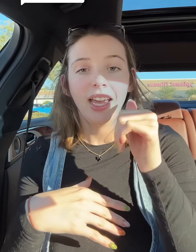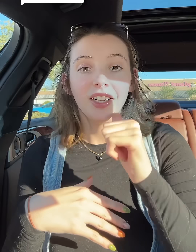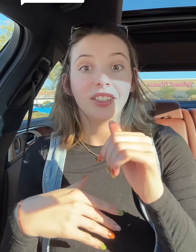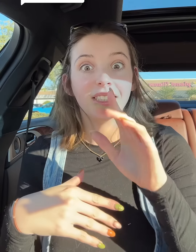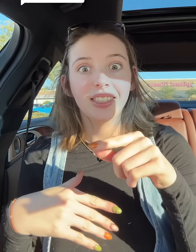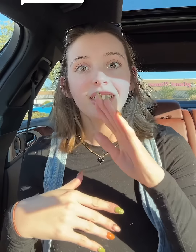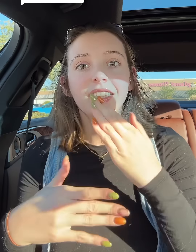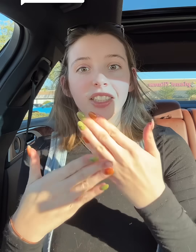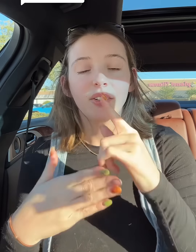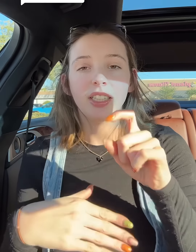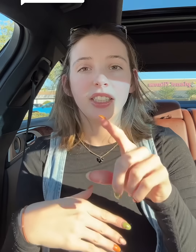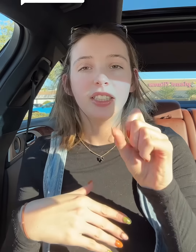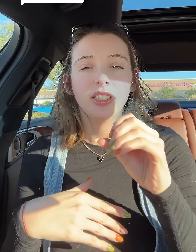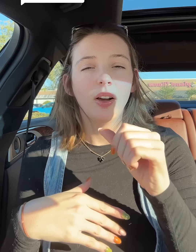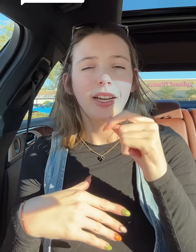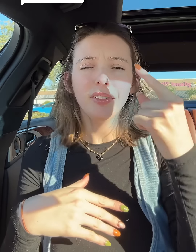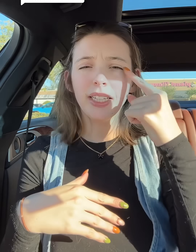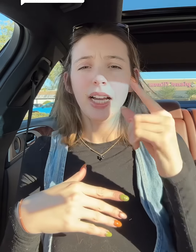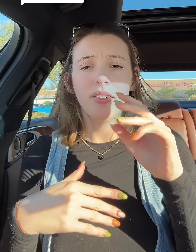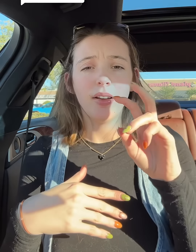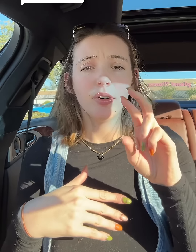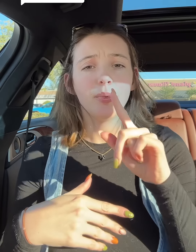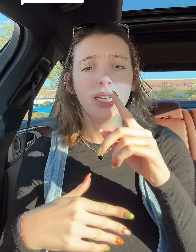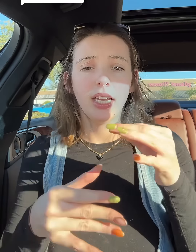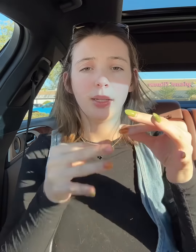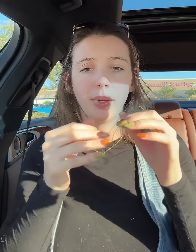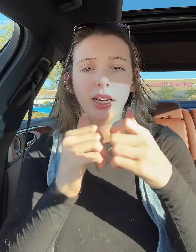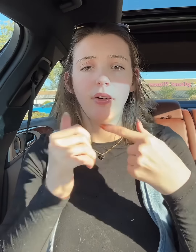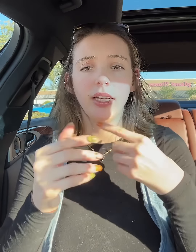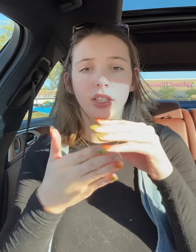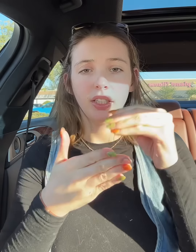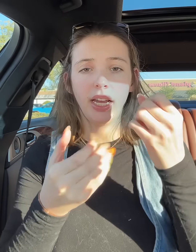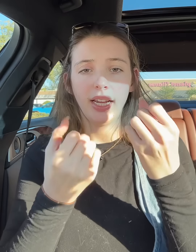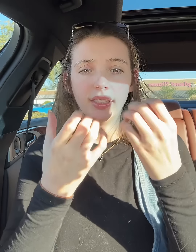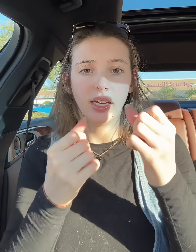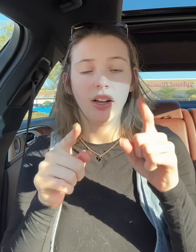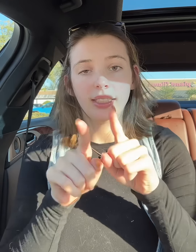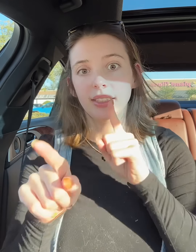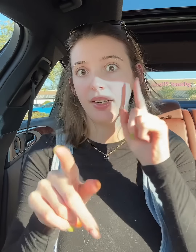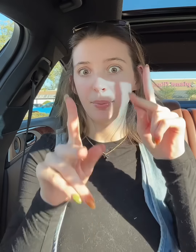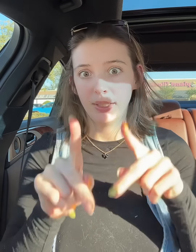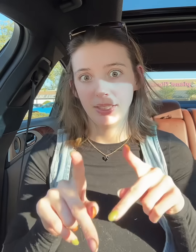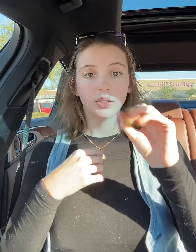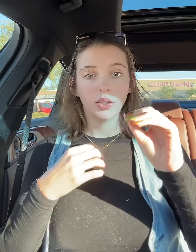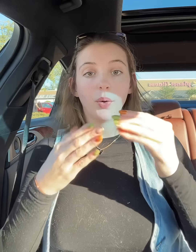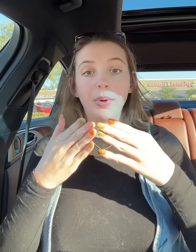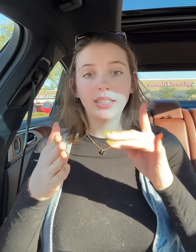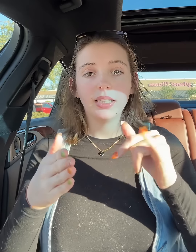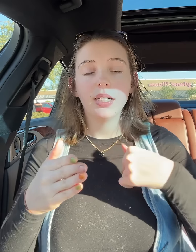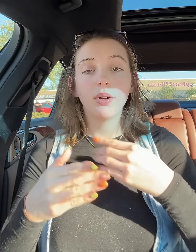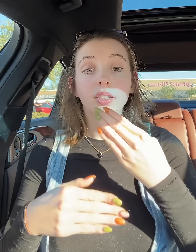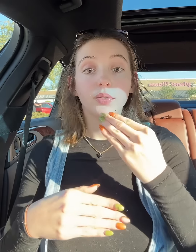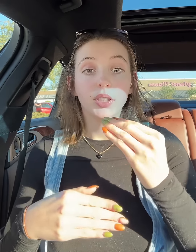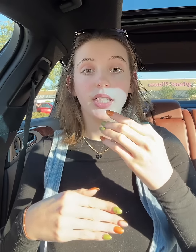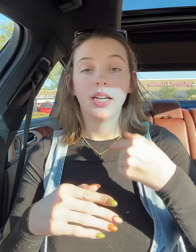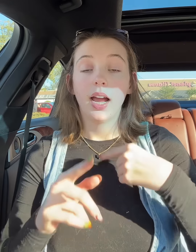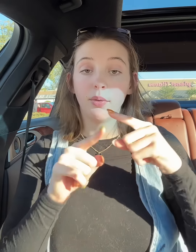Hey girl, this is a good question. So I don't think I've ever really explained how I learned ASL as a deaf person. So basically when I was 14, I went to